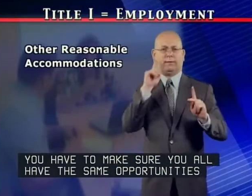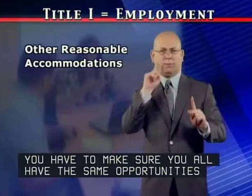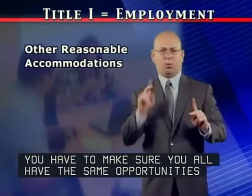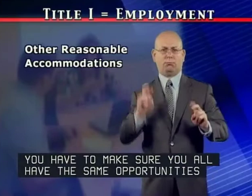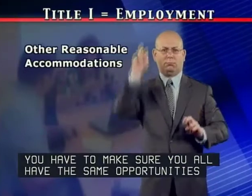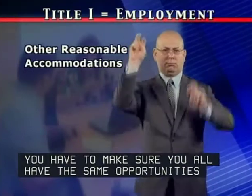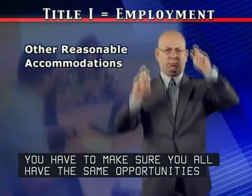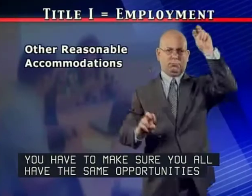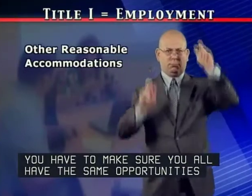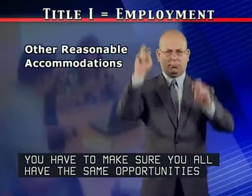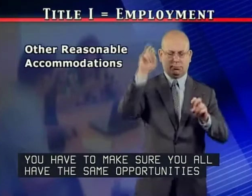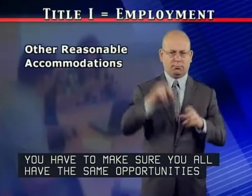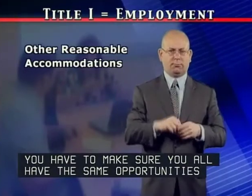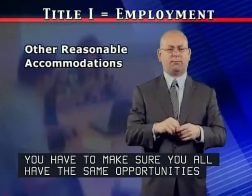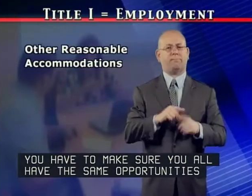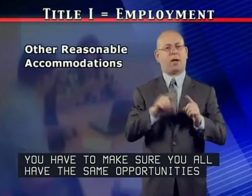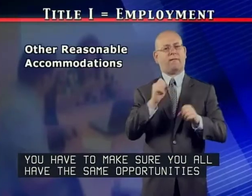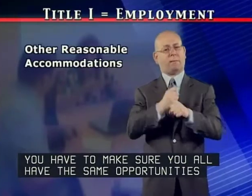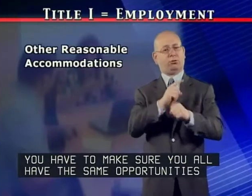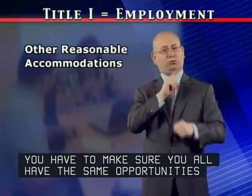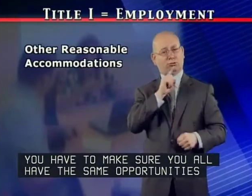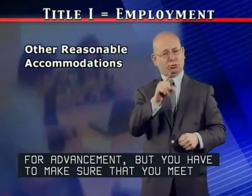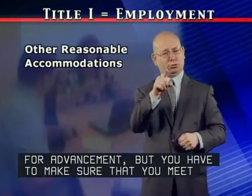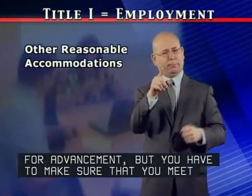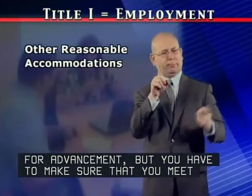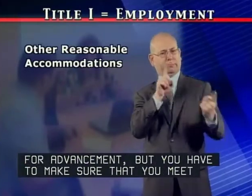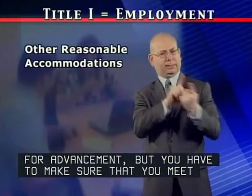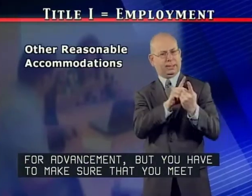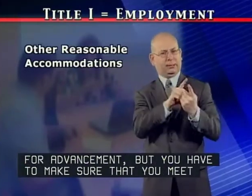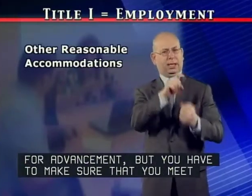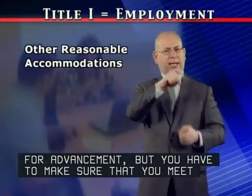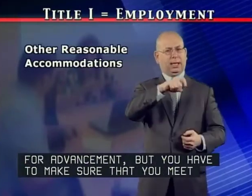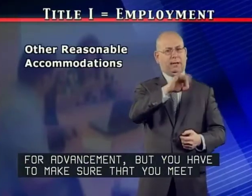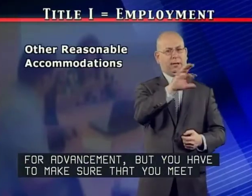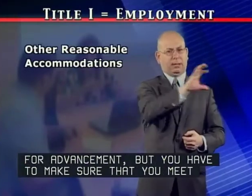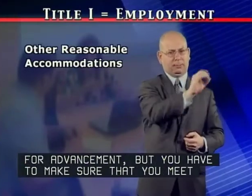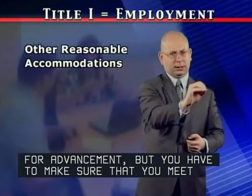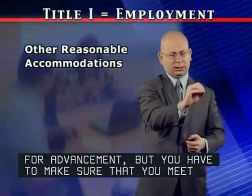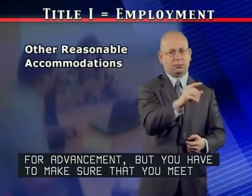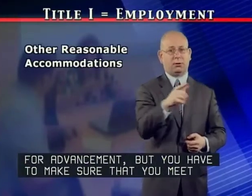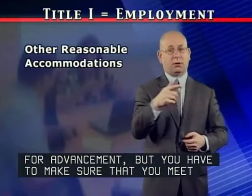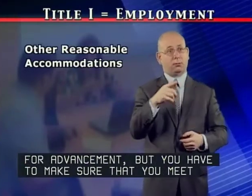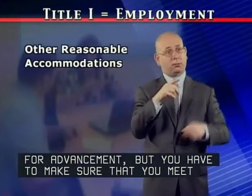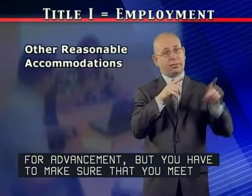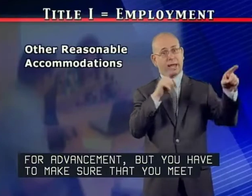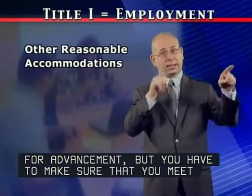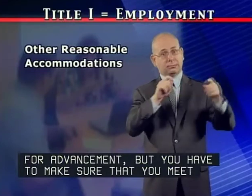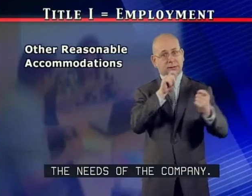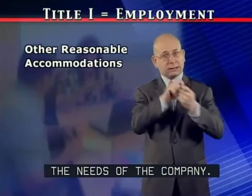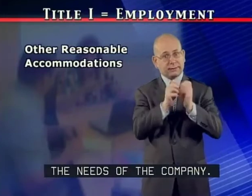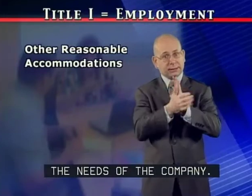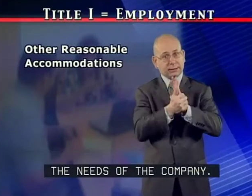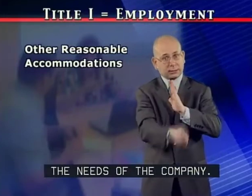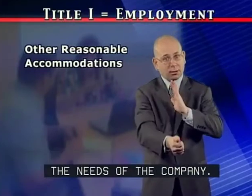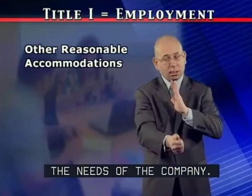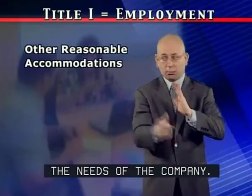You have to make sure you all have the same opportunities for advancement, but you have to make sure that you meet the needs of the